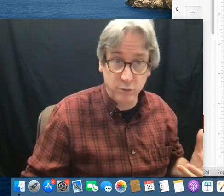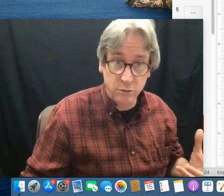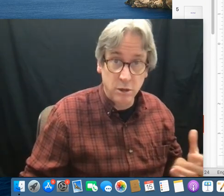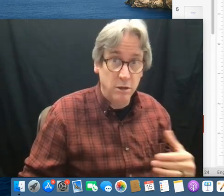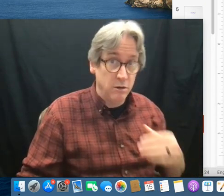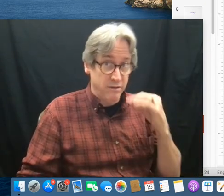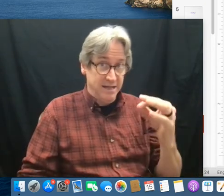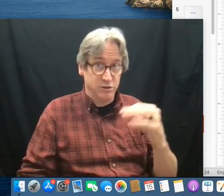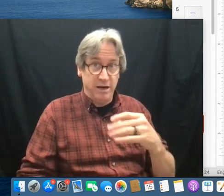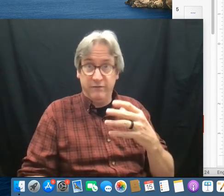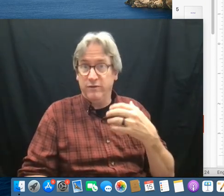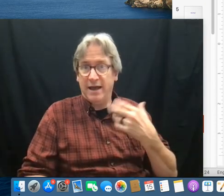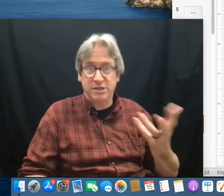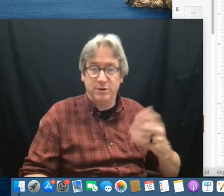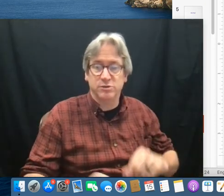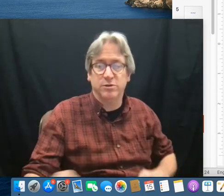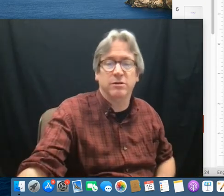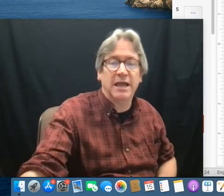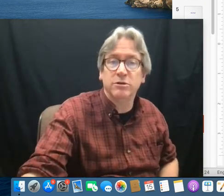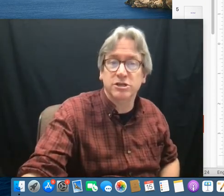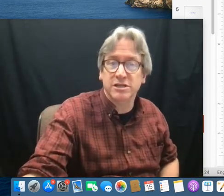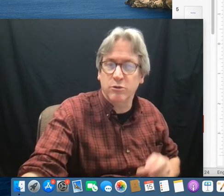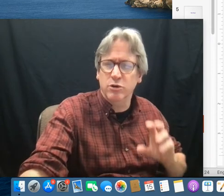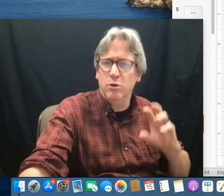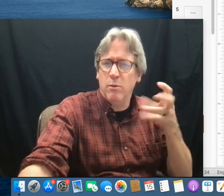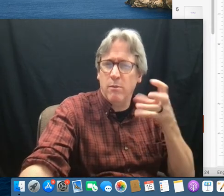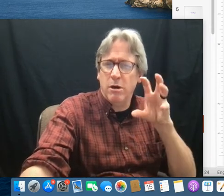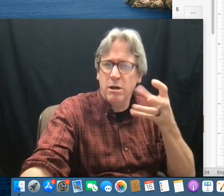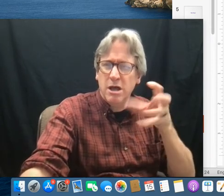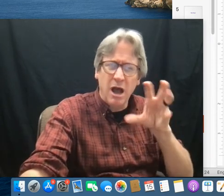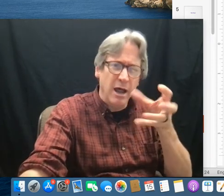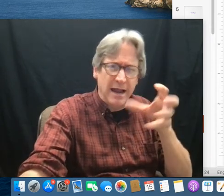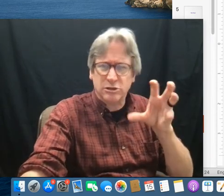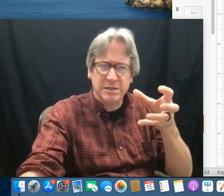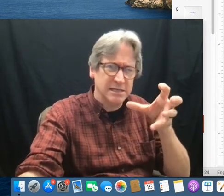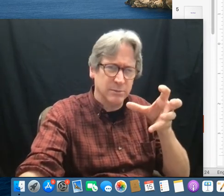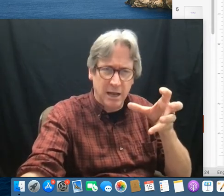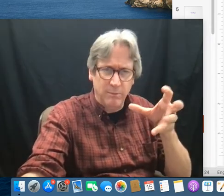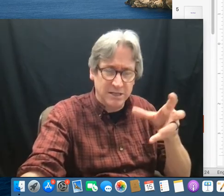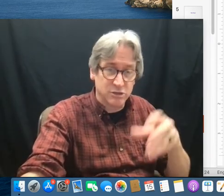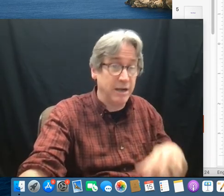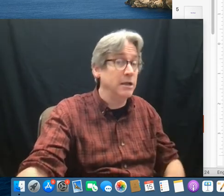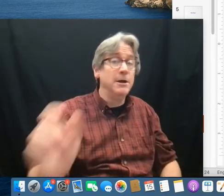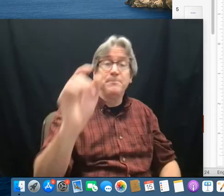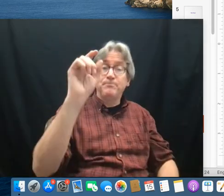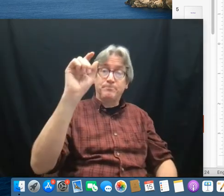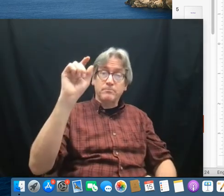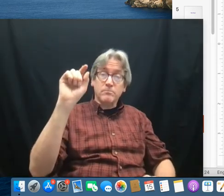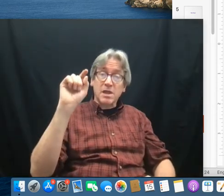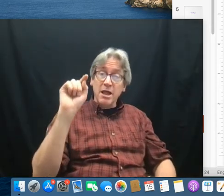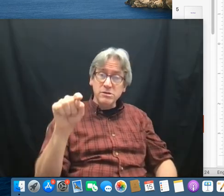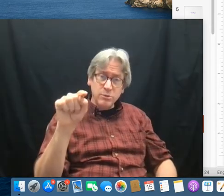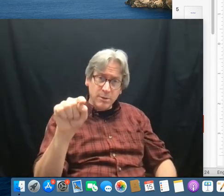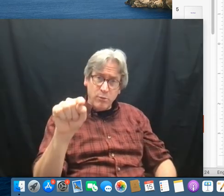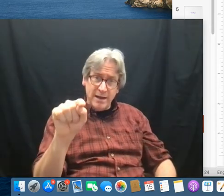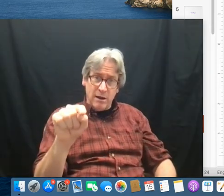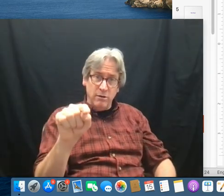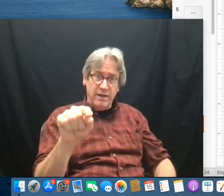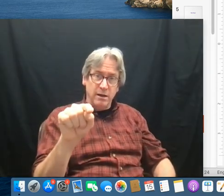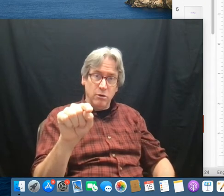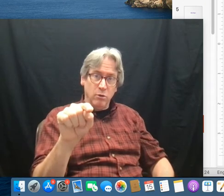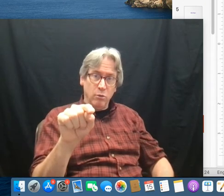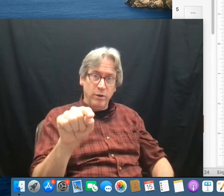see what I'd written on the page in my mind's eye, and I could just sign that. Everybody may have a different way of remembering stuff like that.